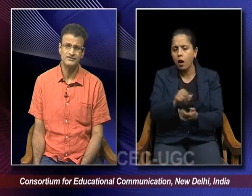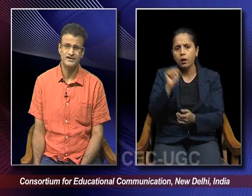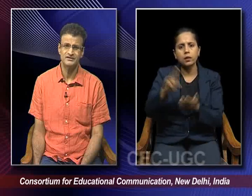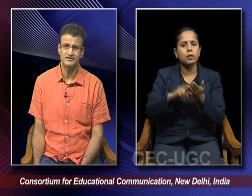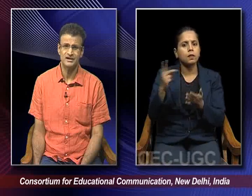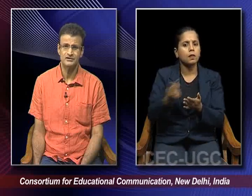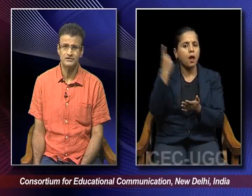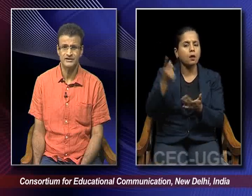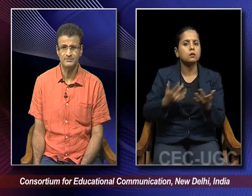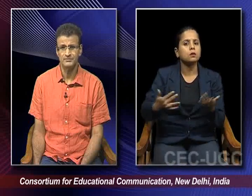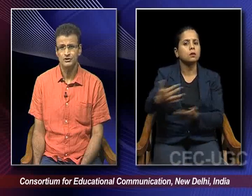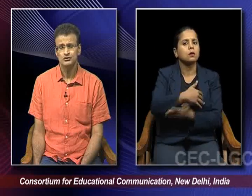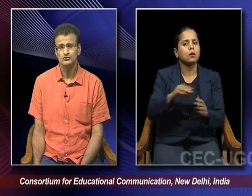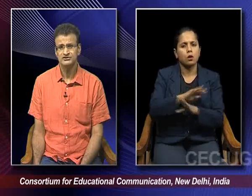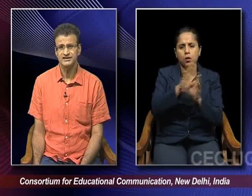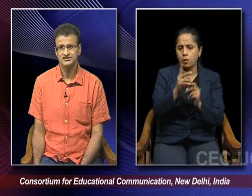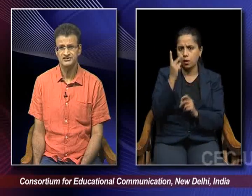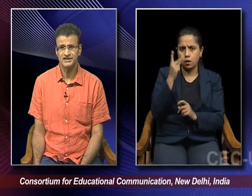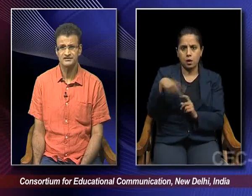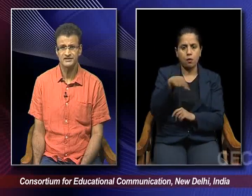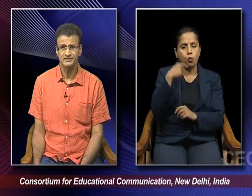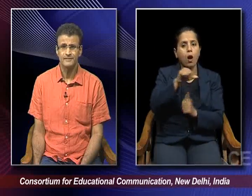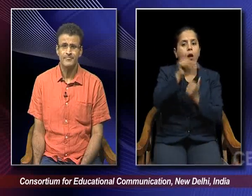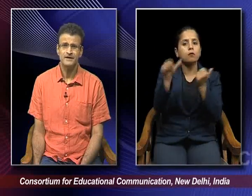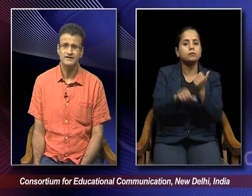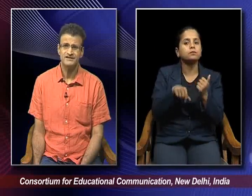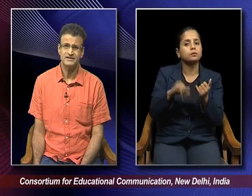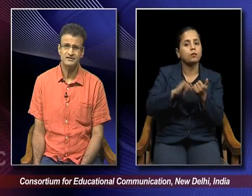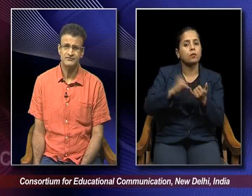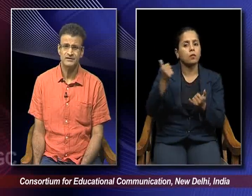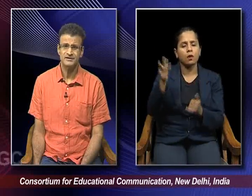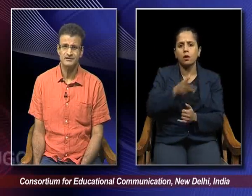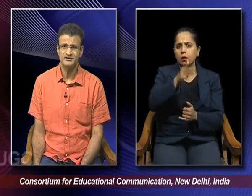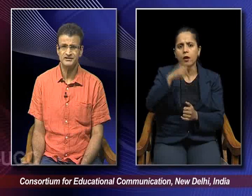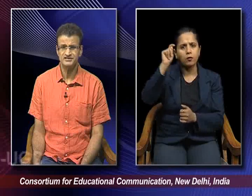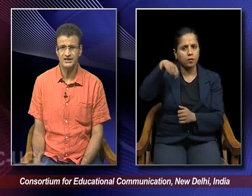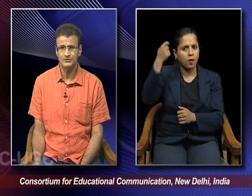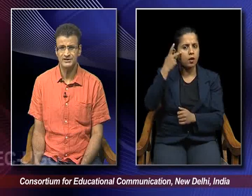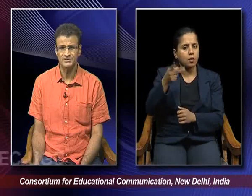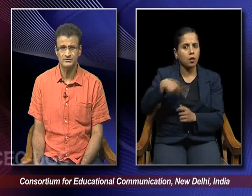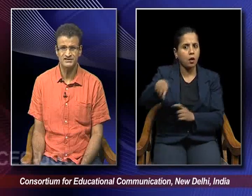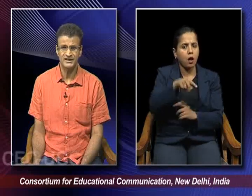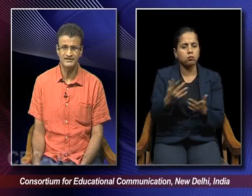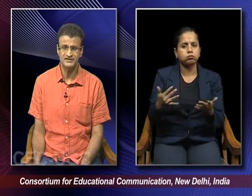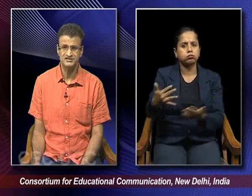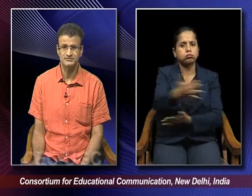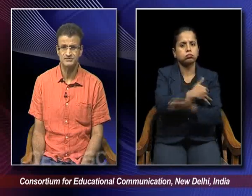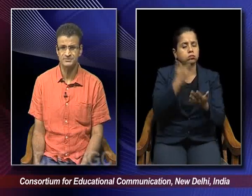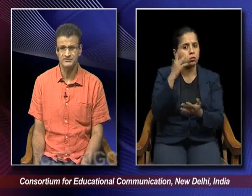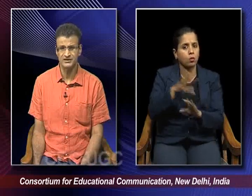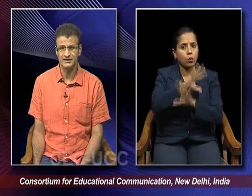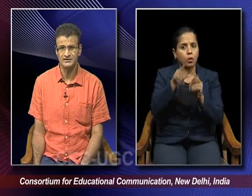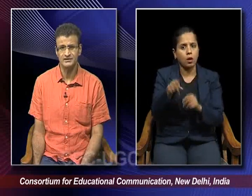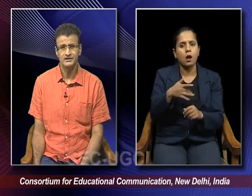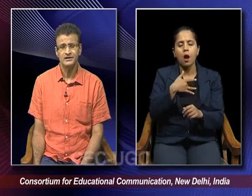we find that R. Tottenham, who was the additional secretary, he said that the film and commentary is calculated to excite the extreme sympathy